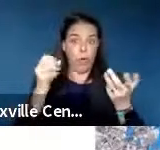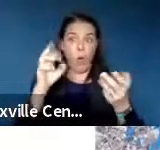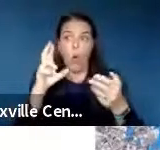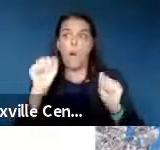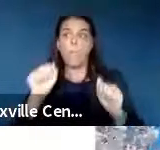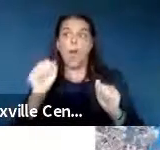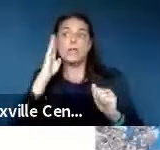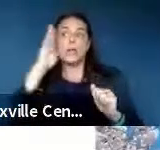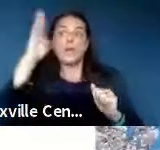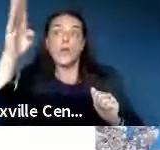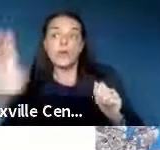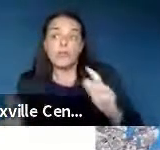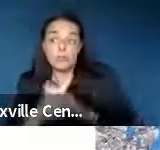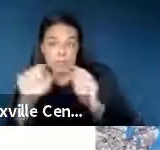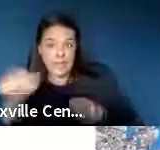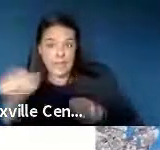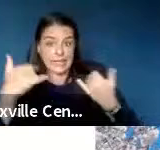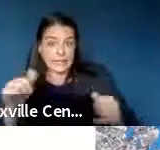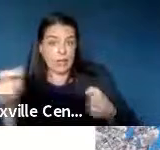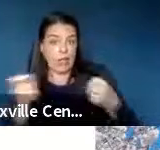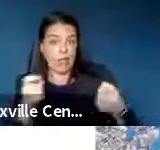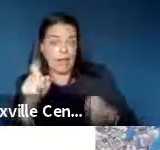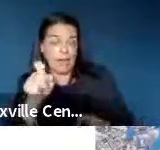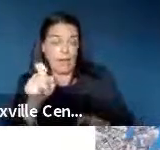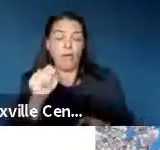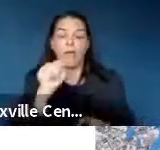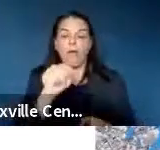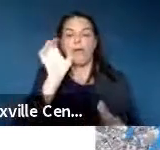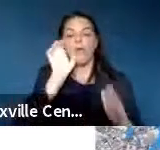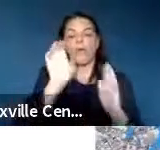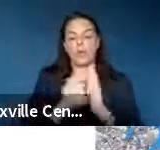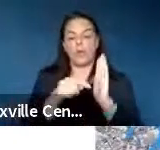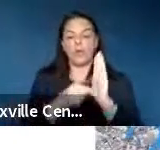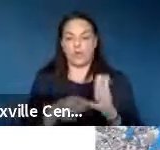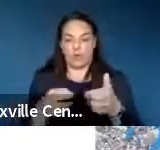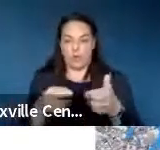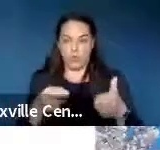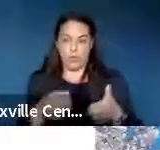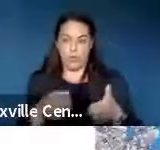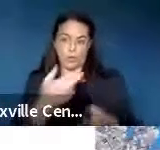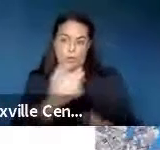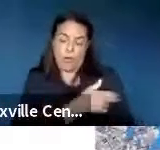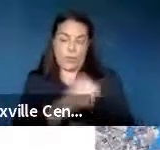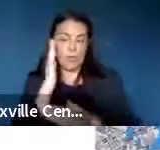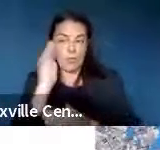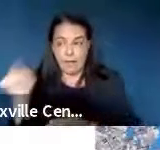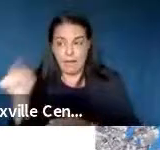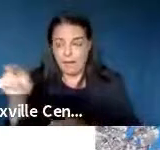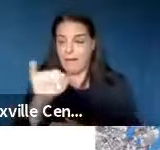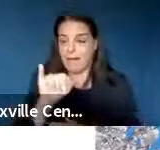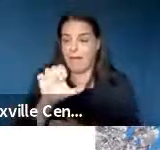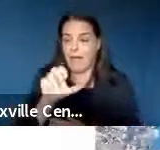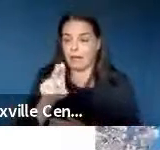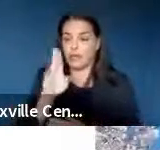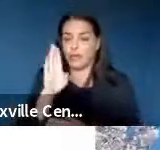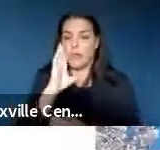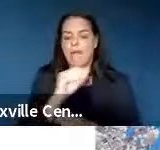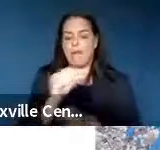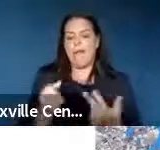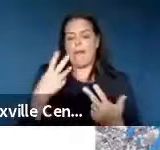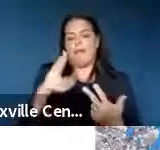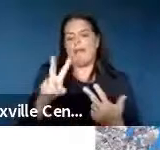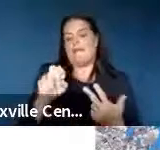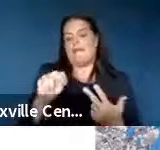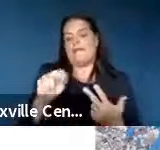forecasted surge capacity. These graphs show the availability of regional hospital beds, ICU beds, and ventilators from our